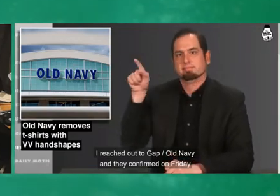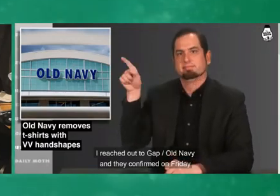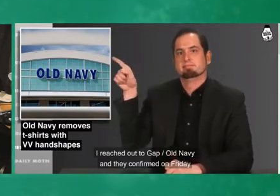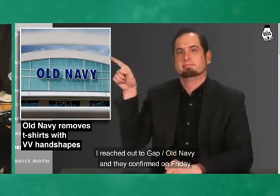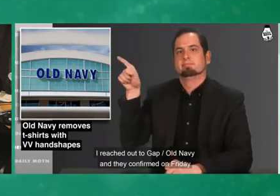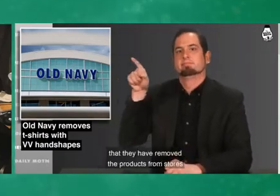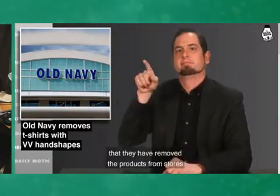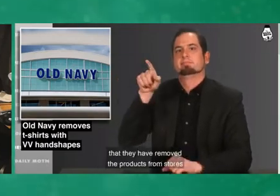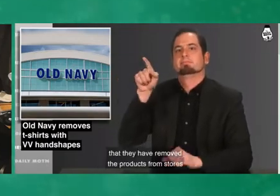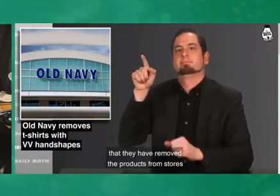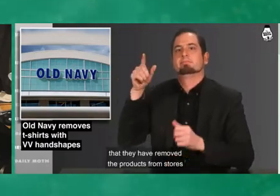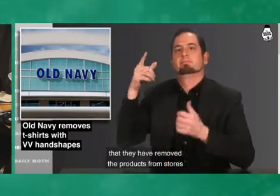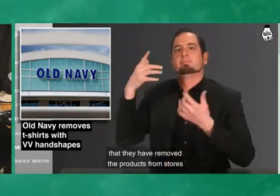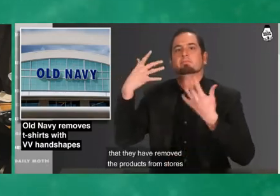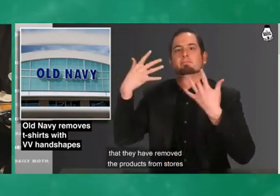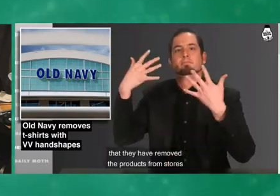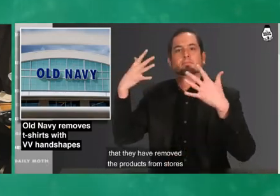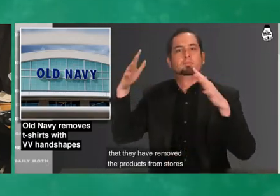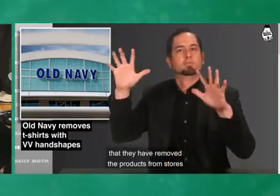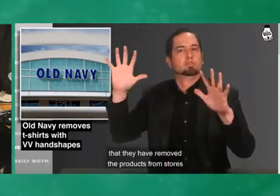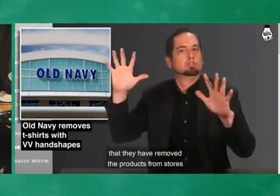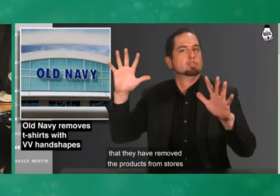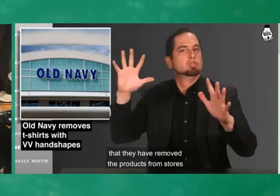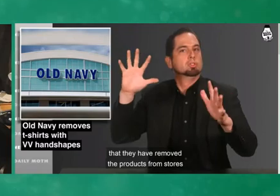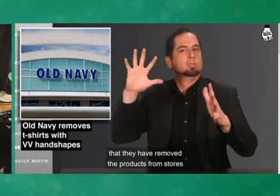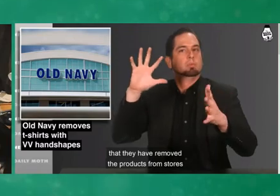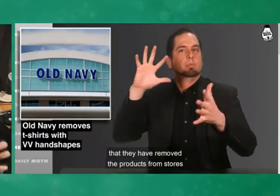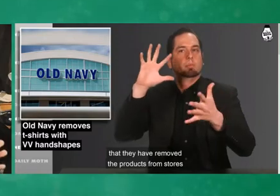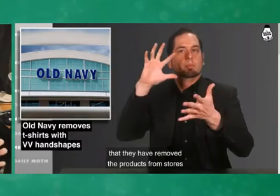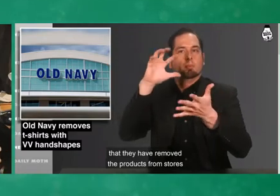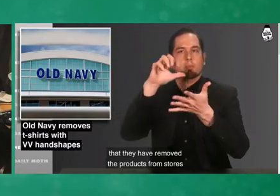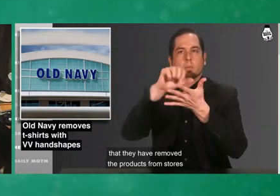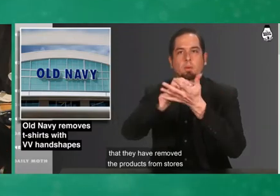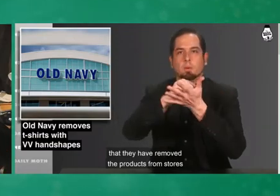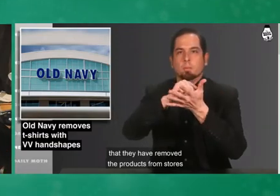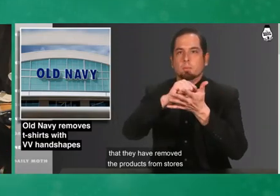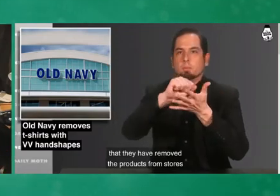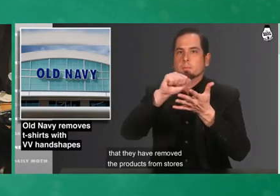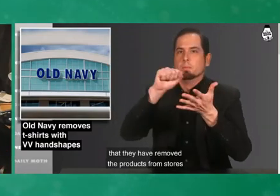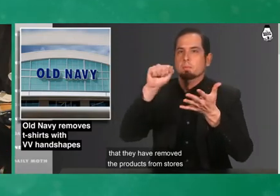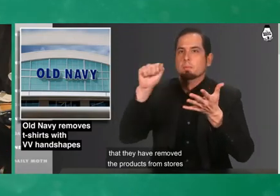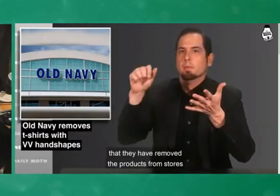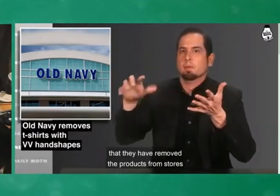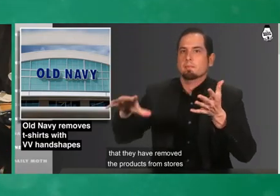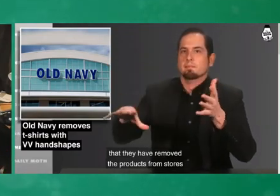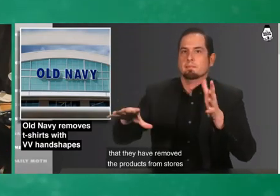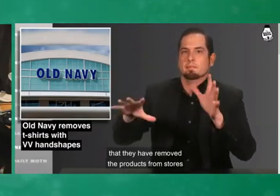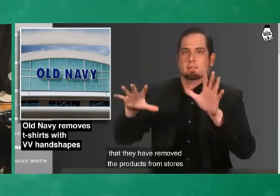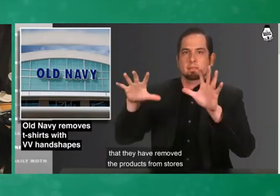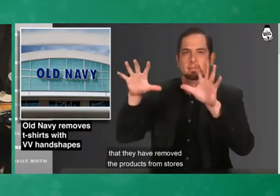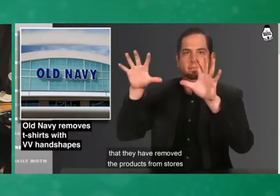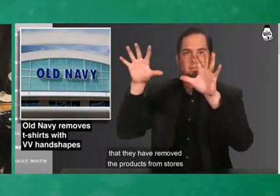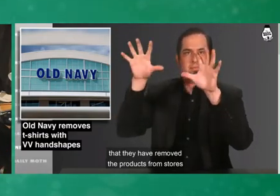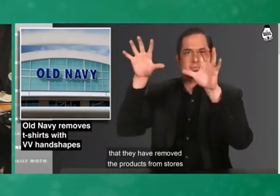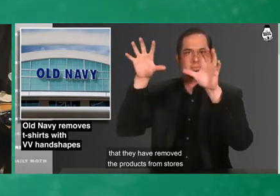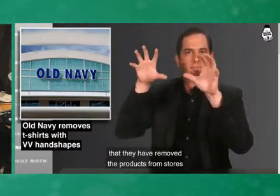yep. Or confirm, yep. They were done. They've